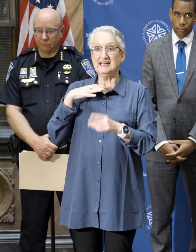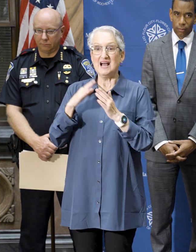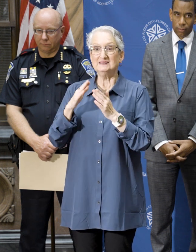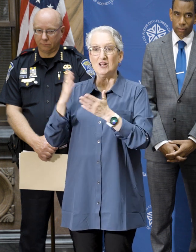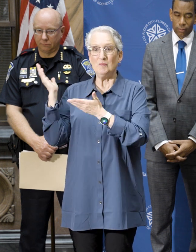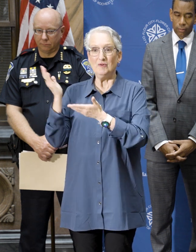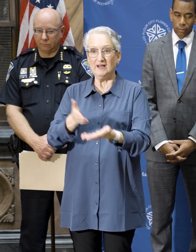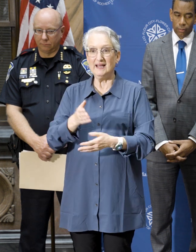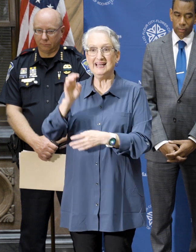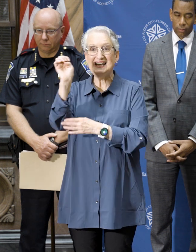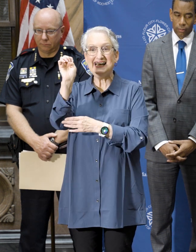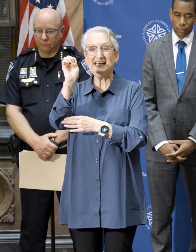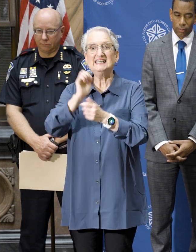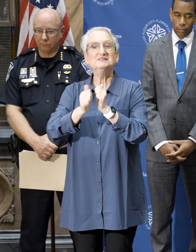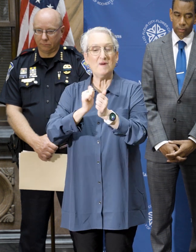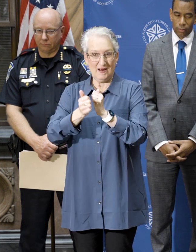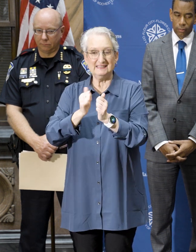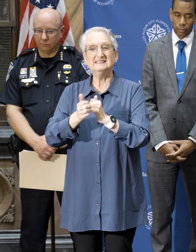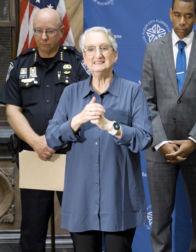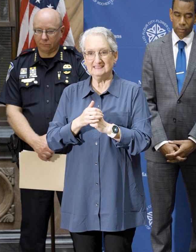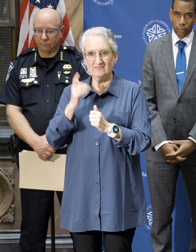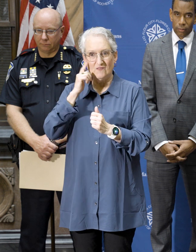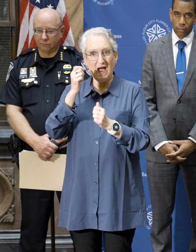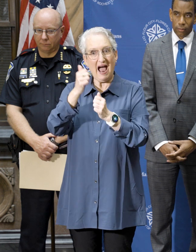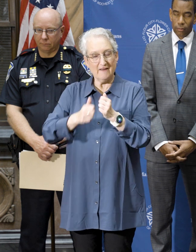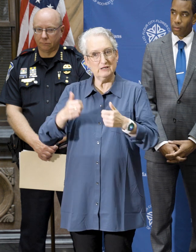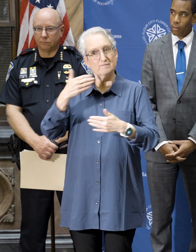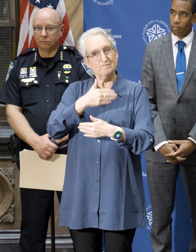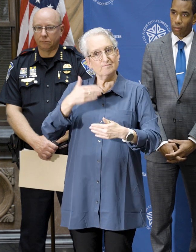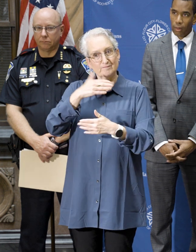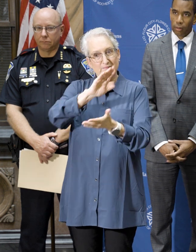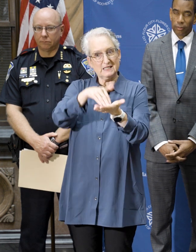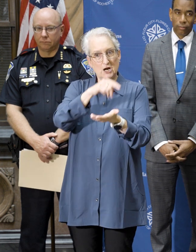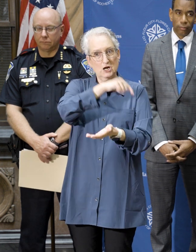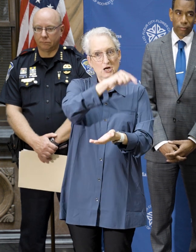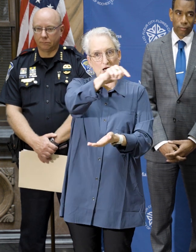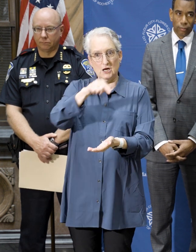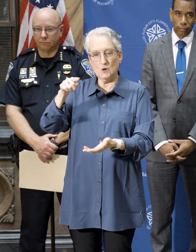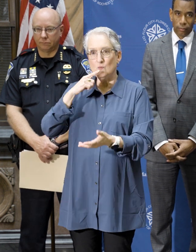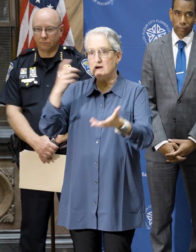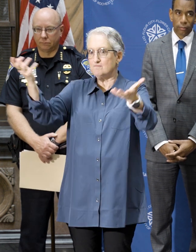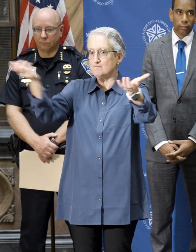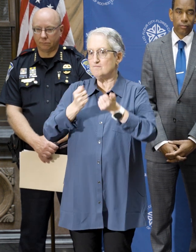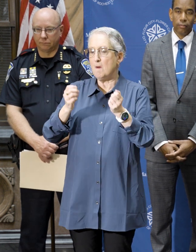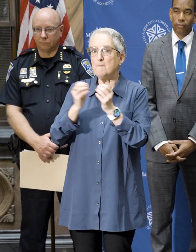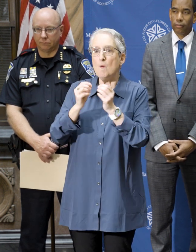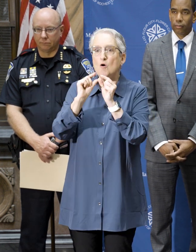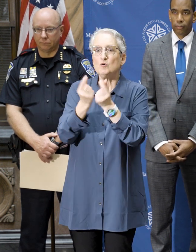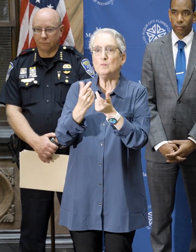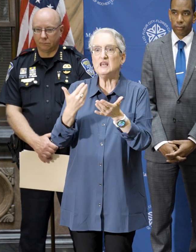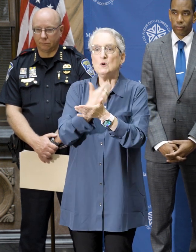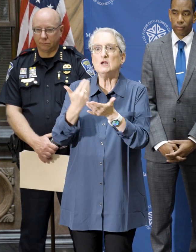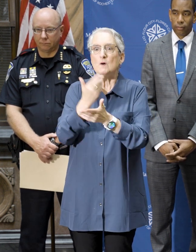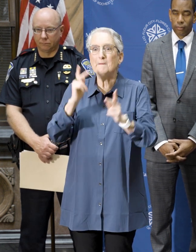every location. This is going to attract a whole new group of young people and bring more young people into the recreation